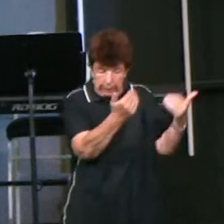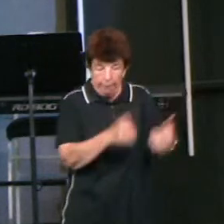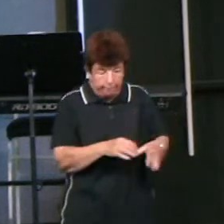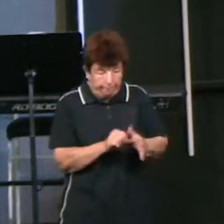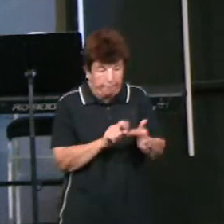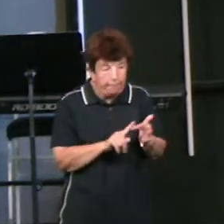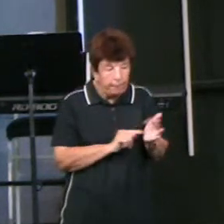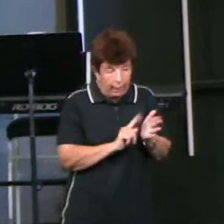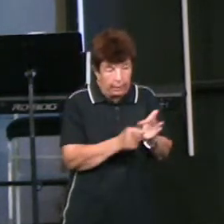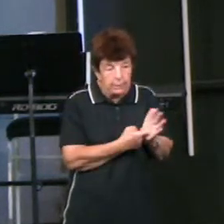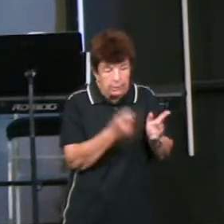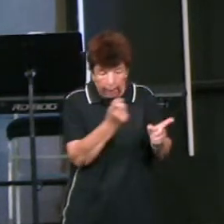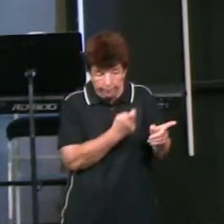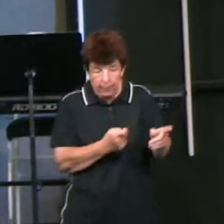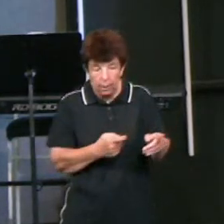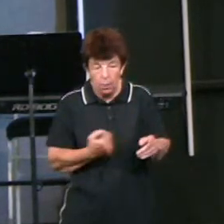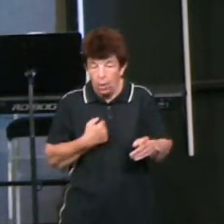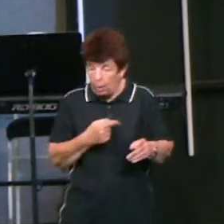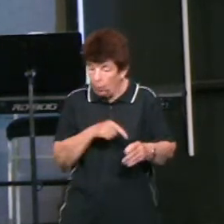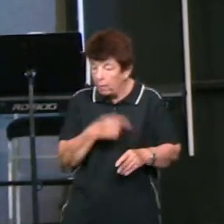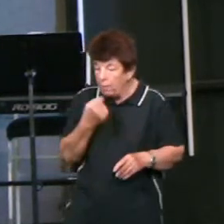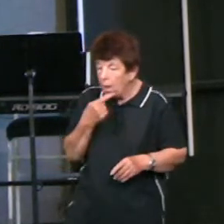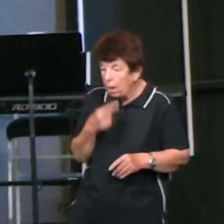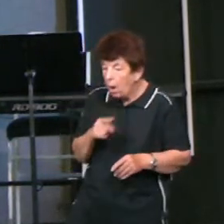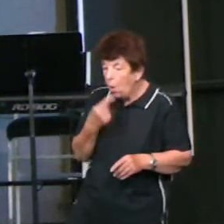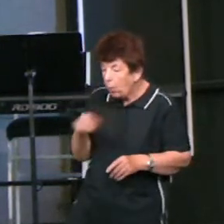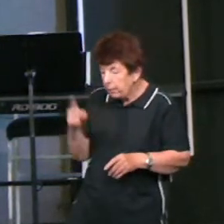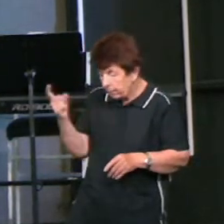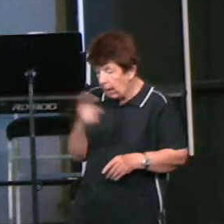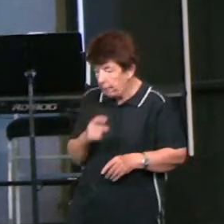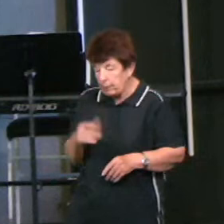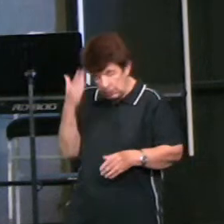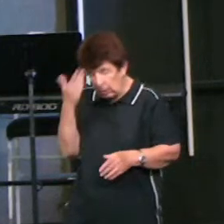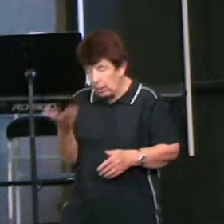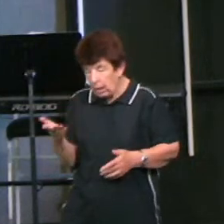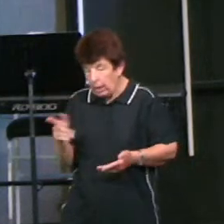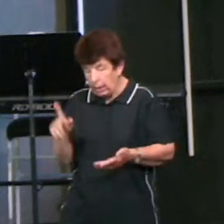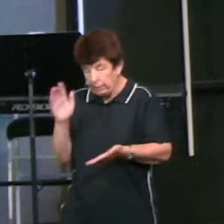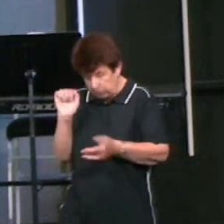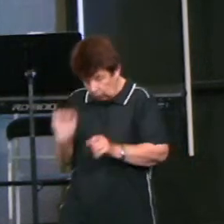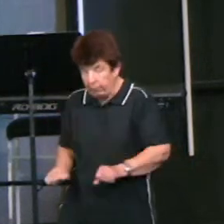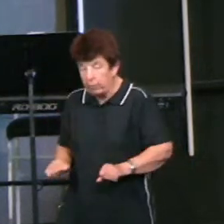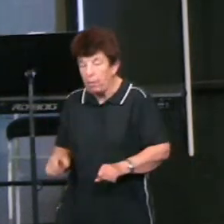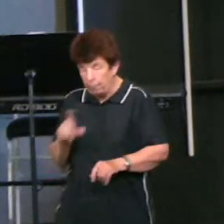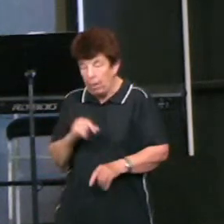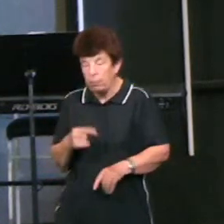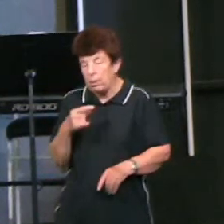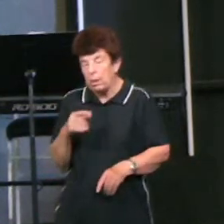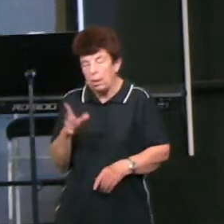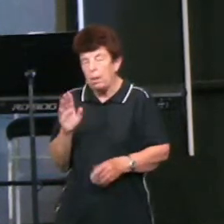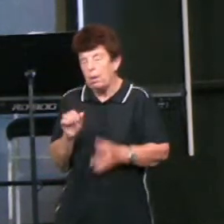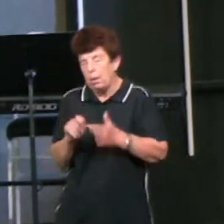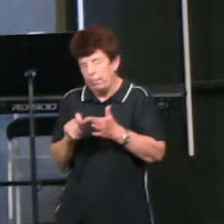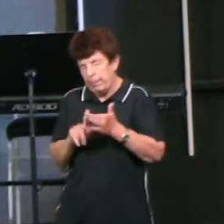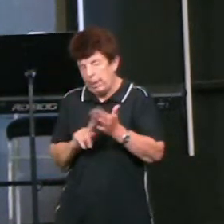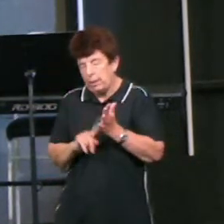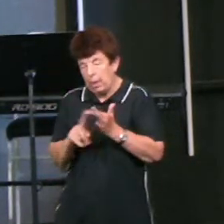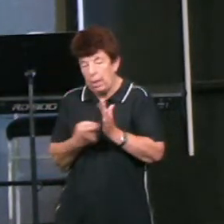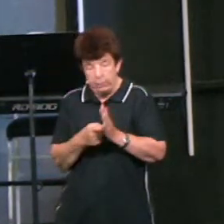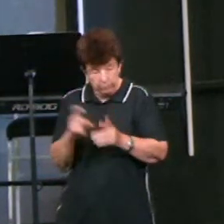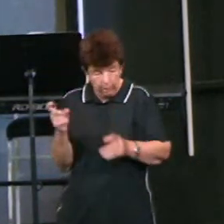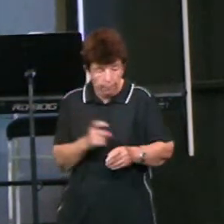Peter's coming. We've sent him. We don't know whether that location's verified, but we've sent him. Peter is